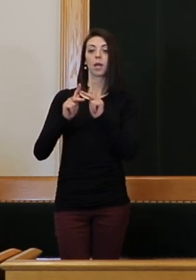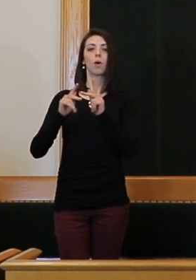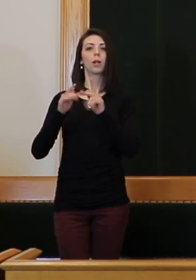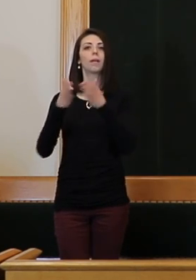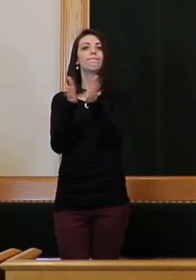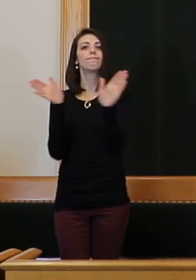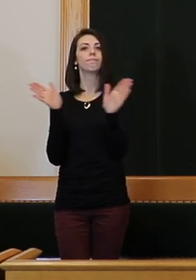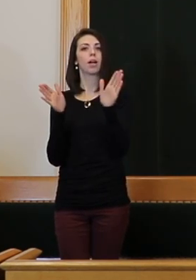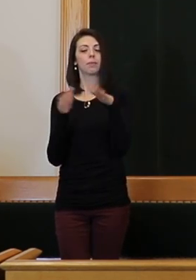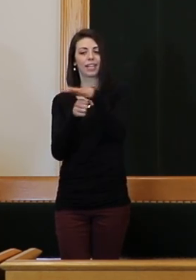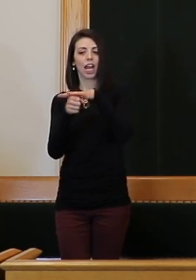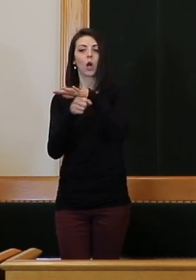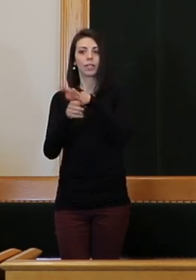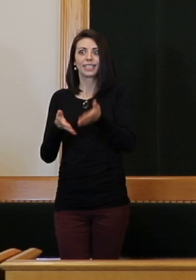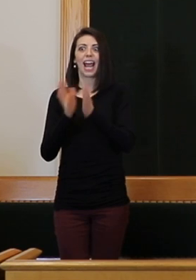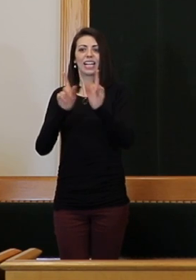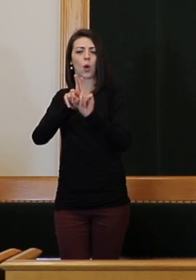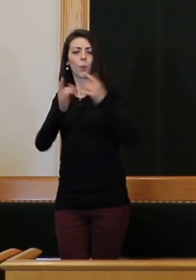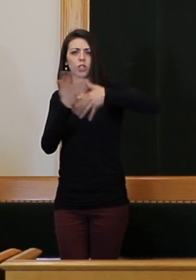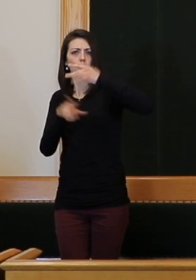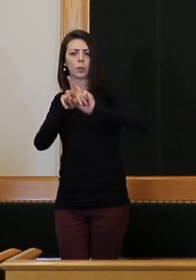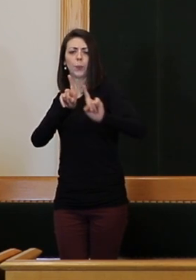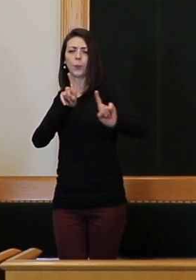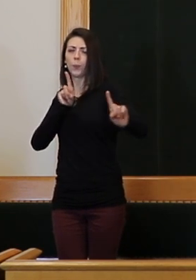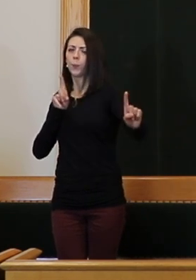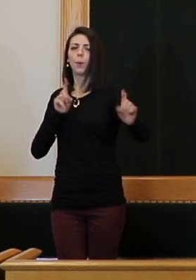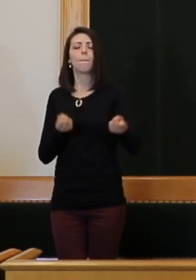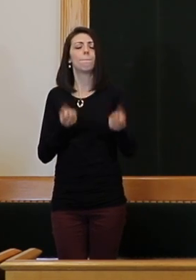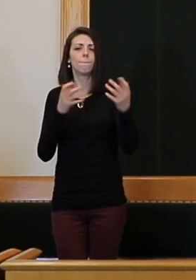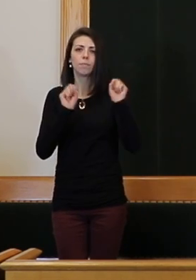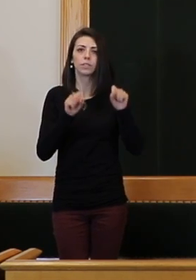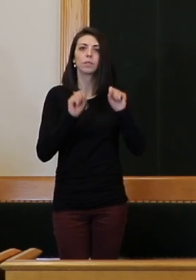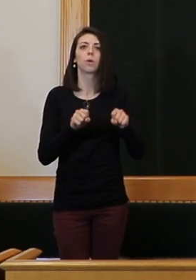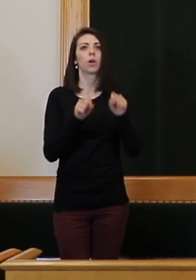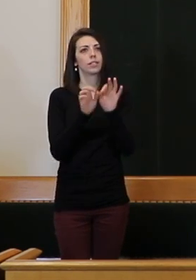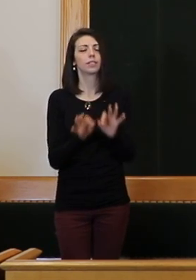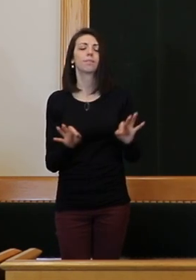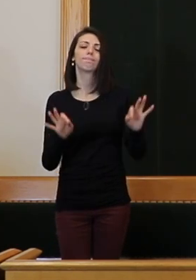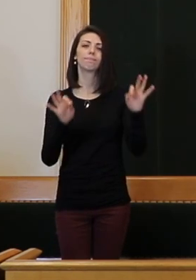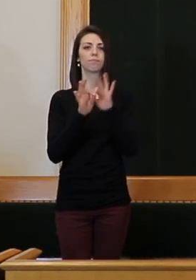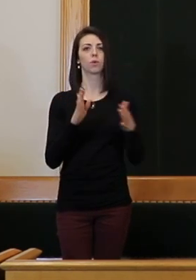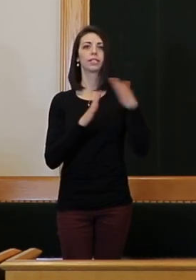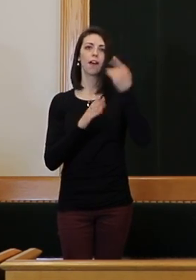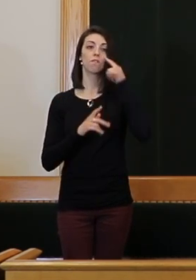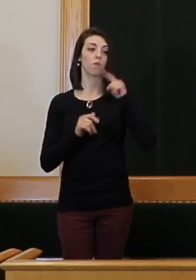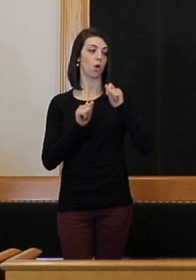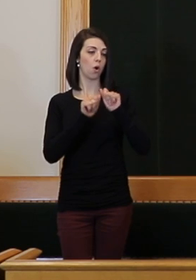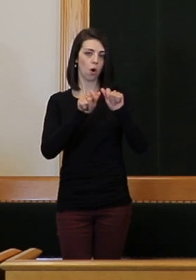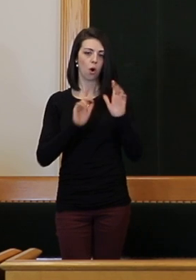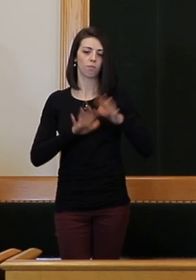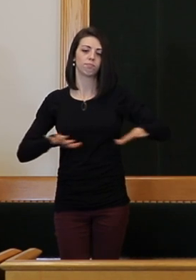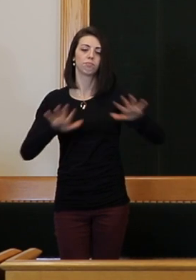practice social distancing to the fullest extent of these orders throughout the county. I applaud the